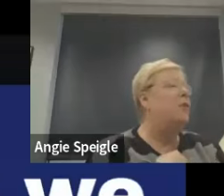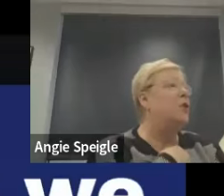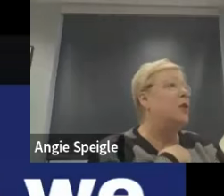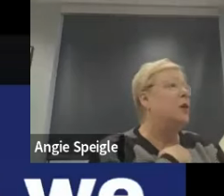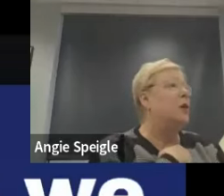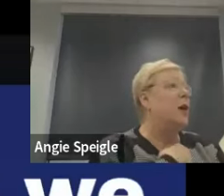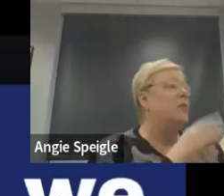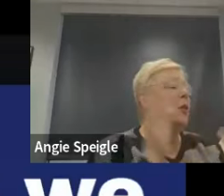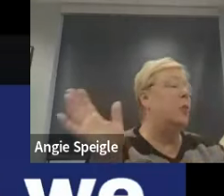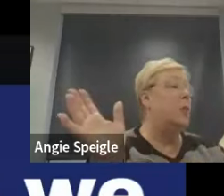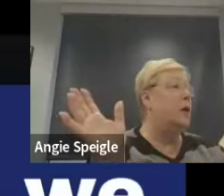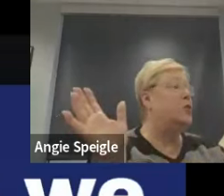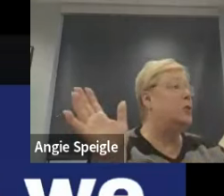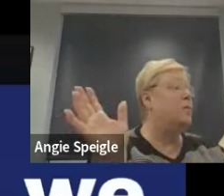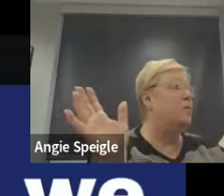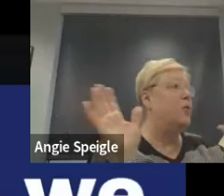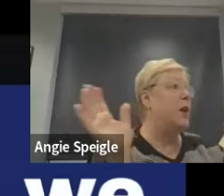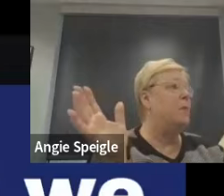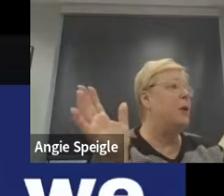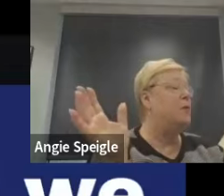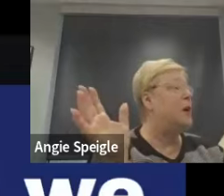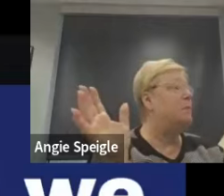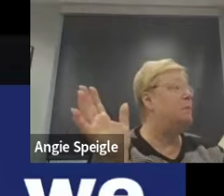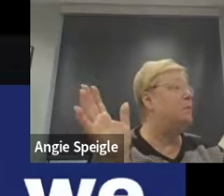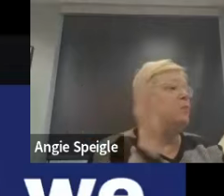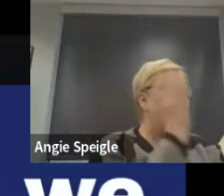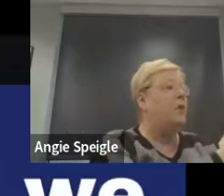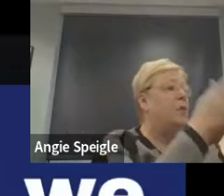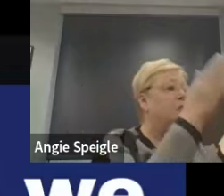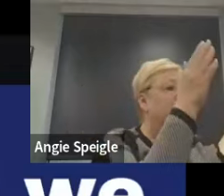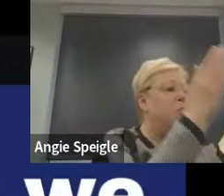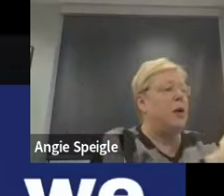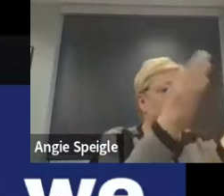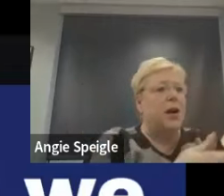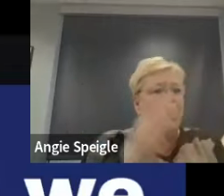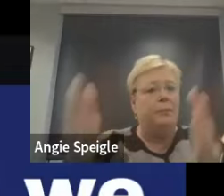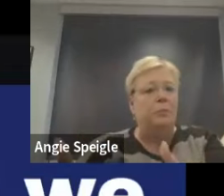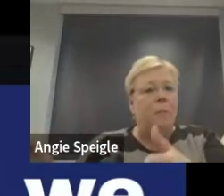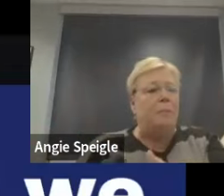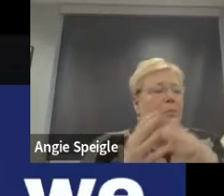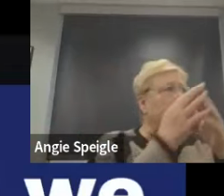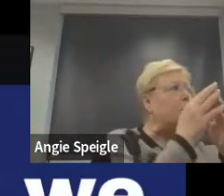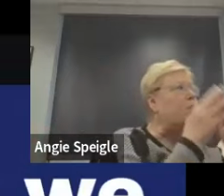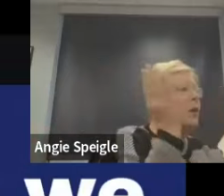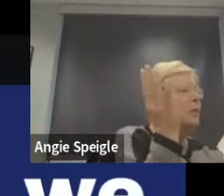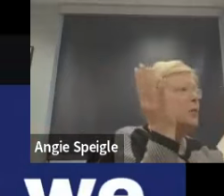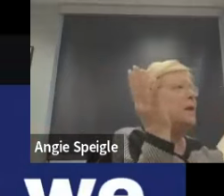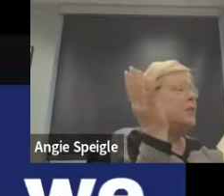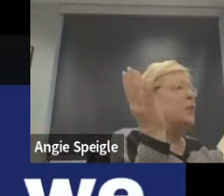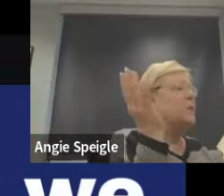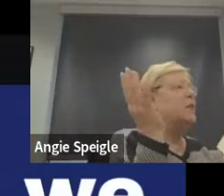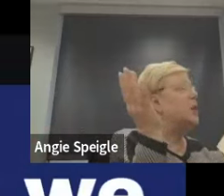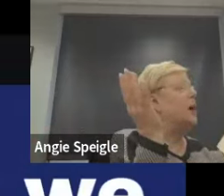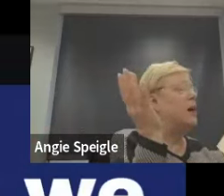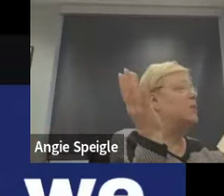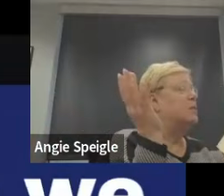I Can I I? always look at it at the global picture during Okay, that period of time, rather than trying to break it down. To me,